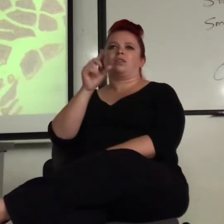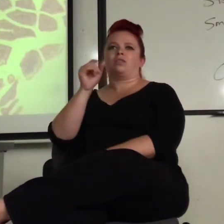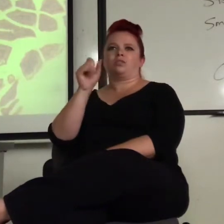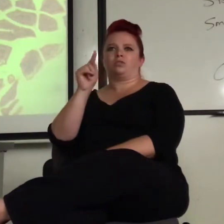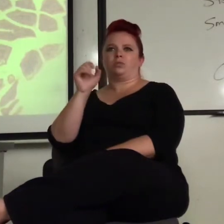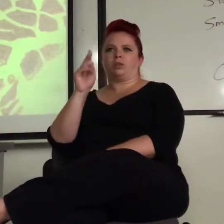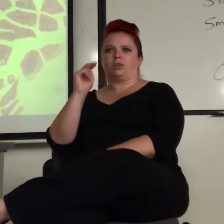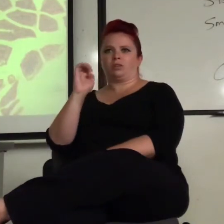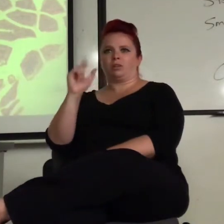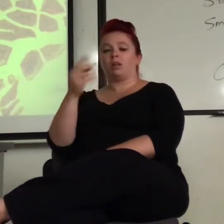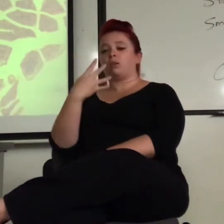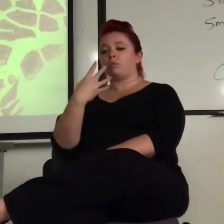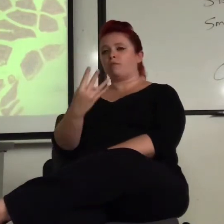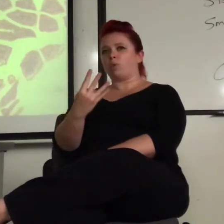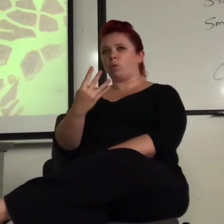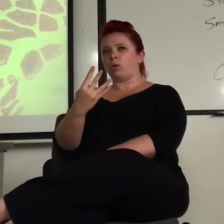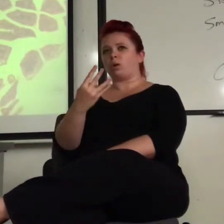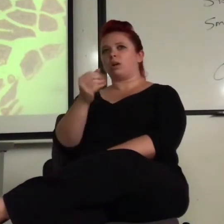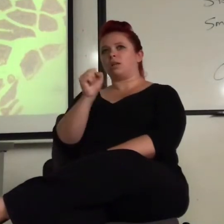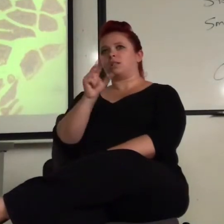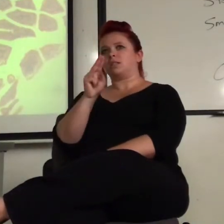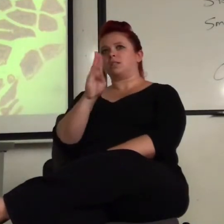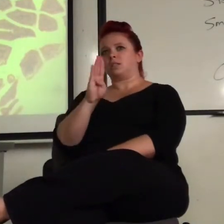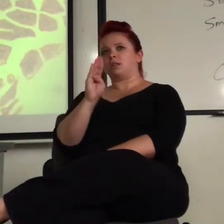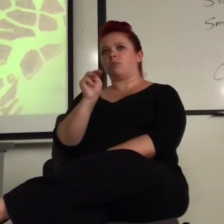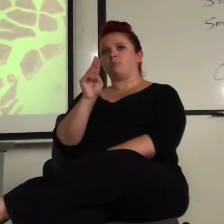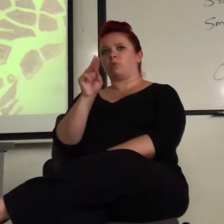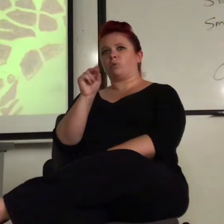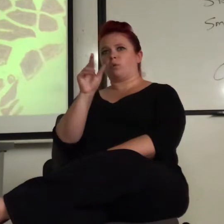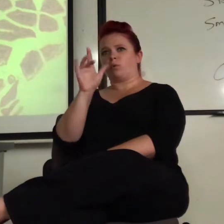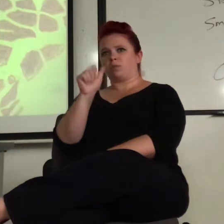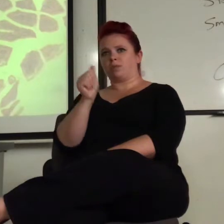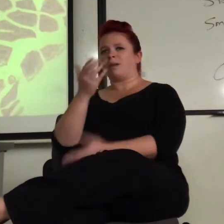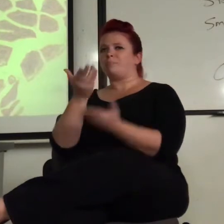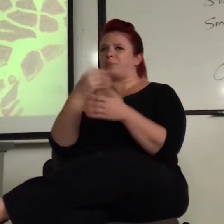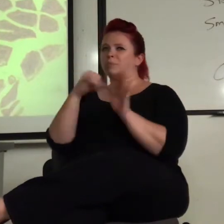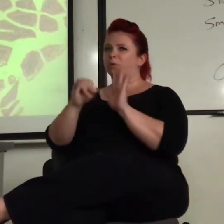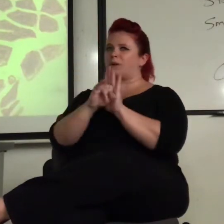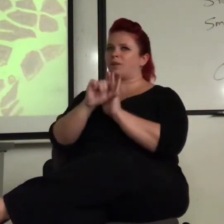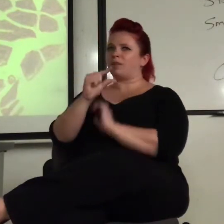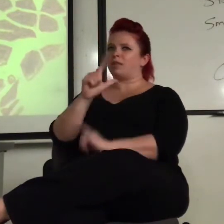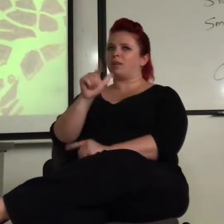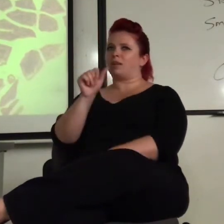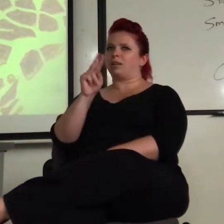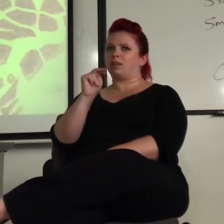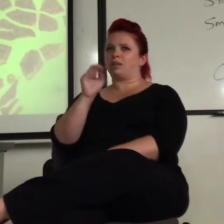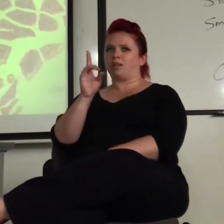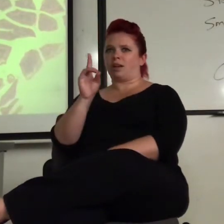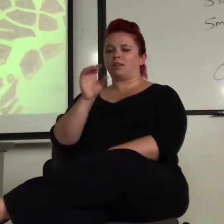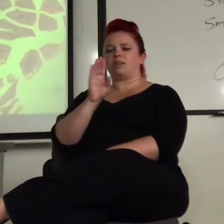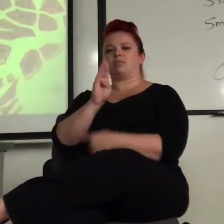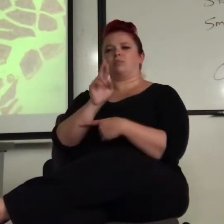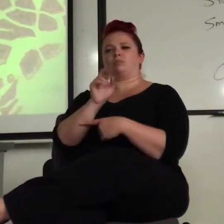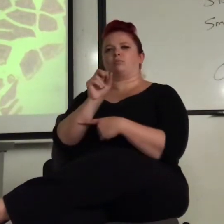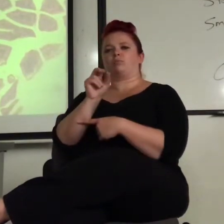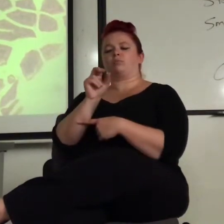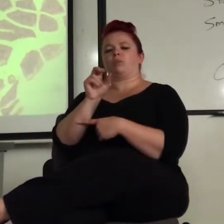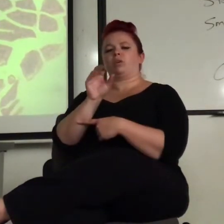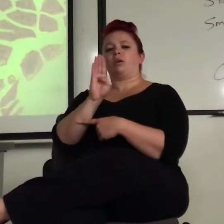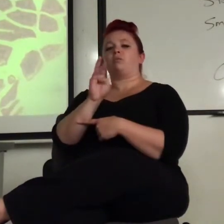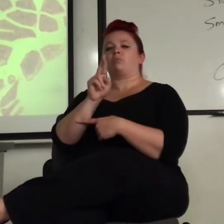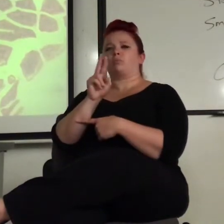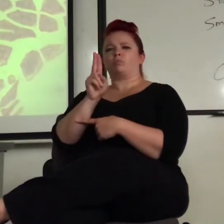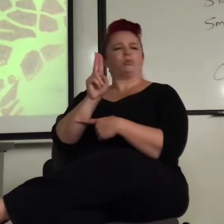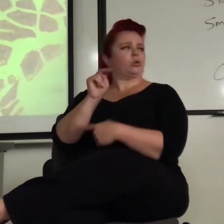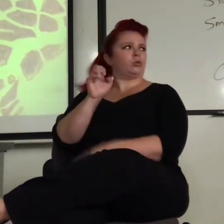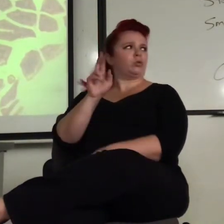submucosa. I might have you identify this gland. It's Brunner's glands. That's how you know you're in the duodenum. Brunner's glands are